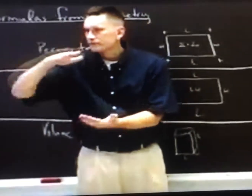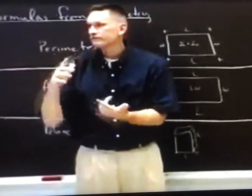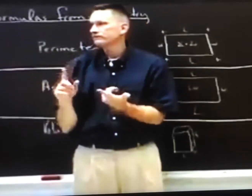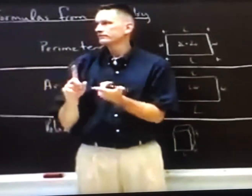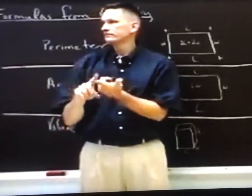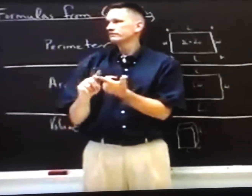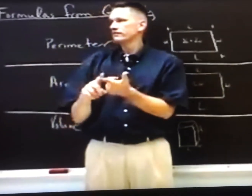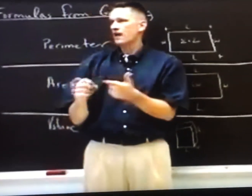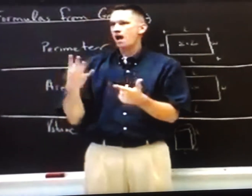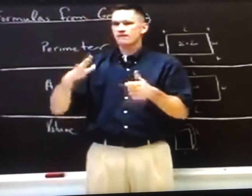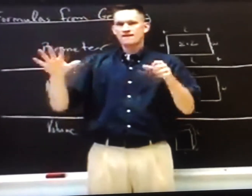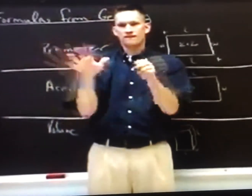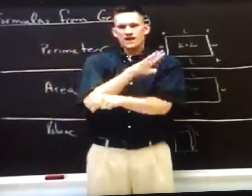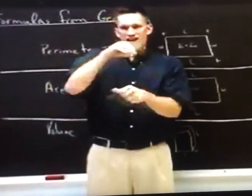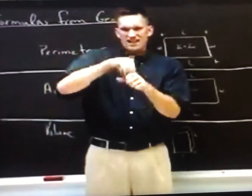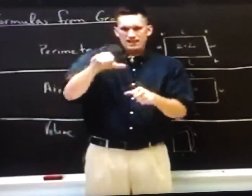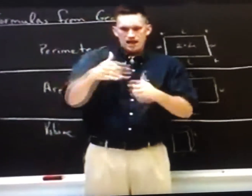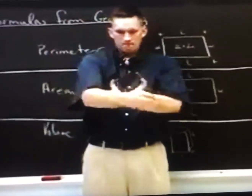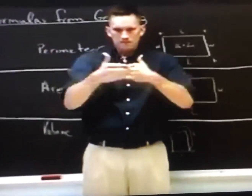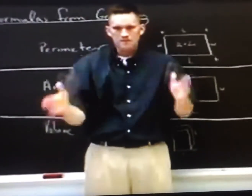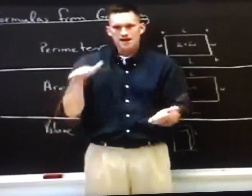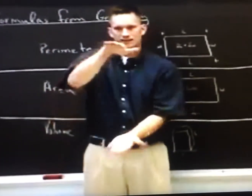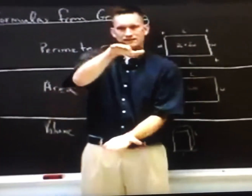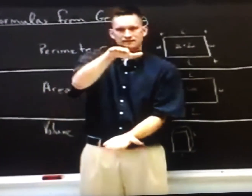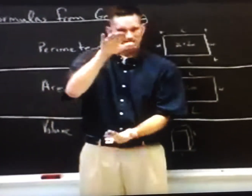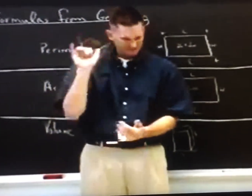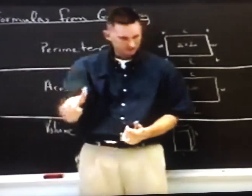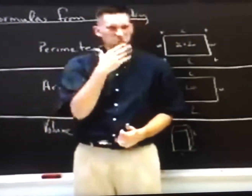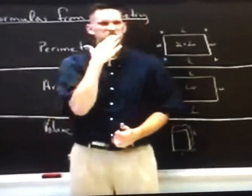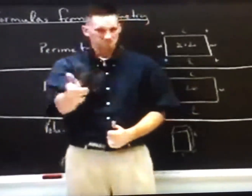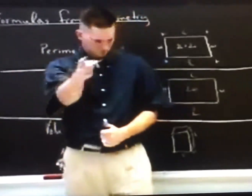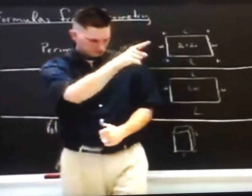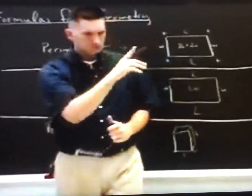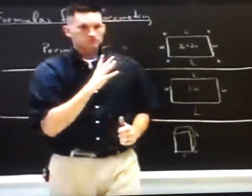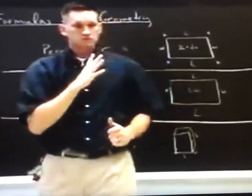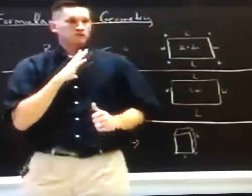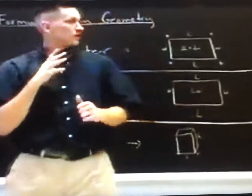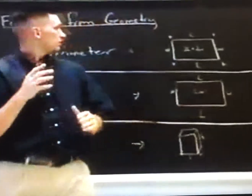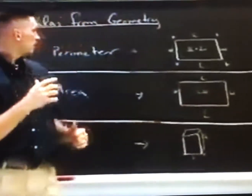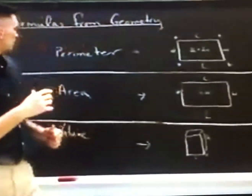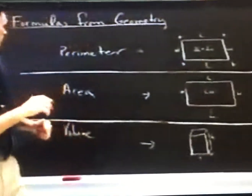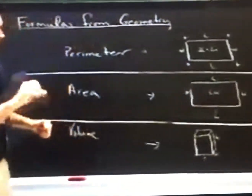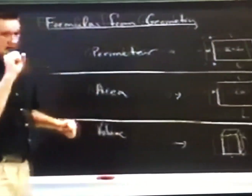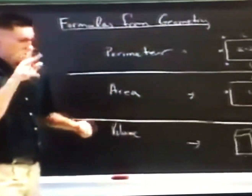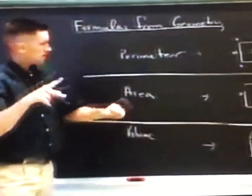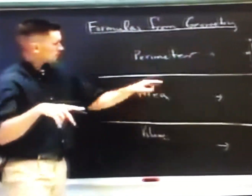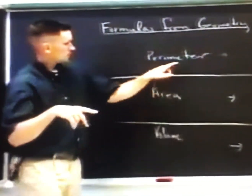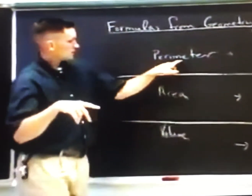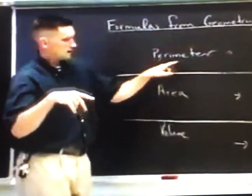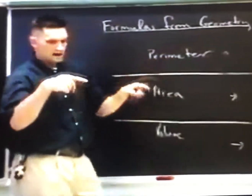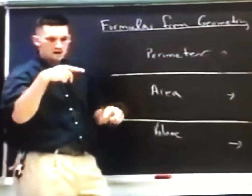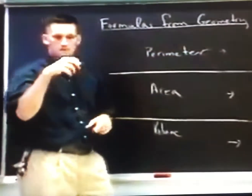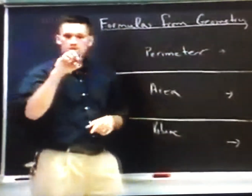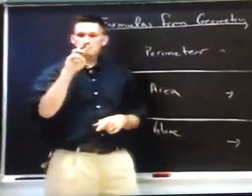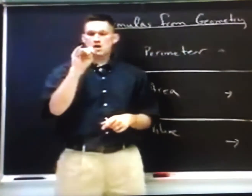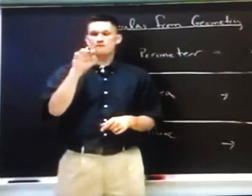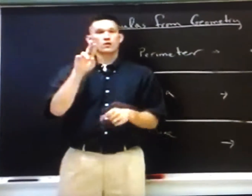to fill it. So how much would fill in that box? Good job. Very good. Alright.